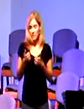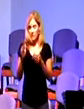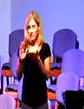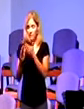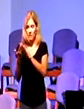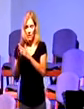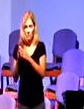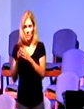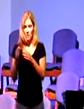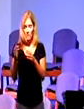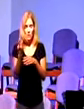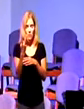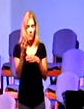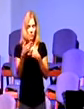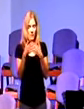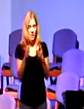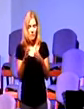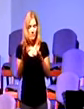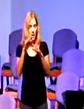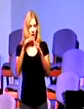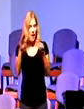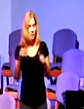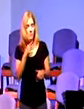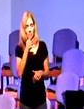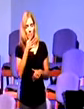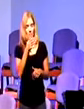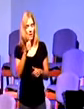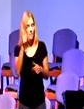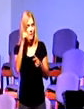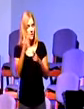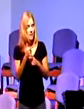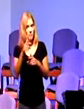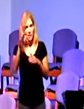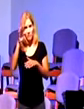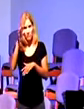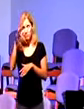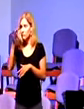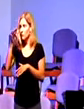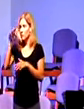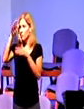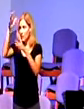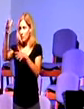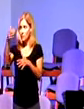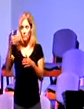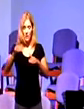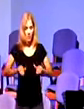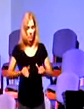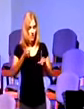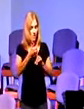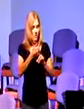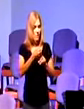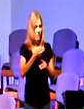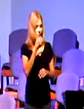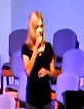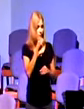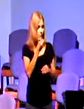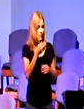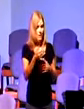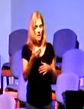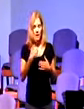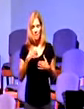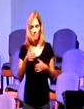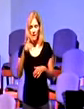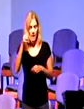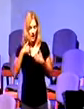We shared a two-bedroom cottage with my mom, my sister, and my grandparents. And we grew on food, and we had livestock, such as chickens